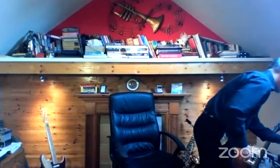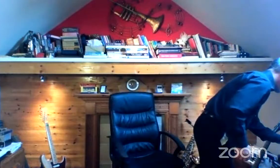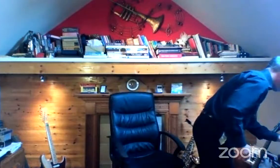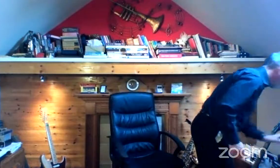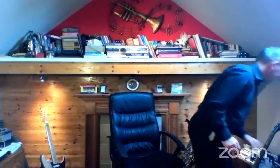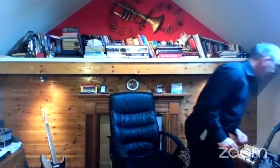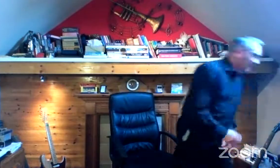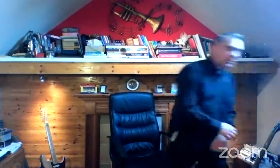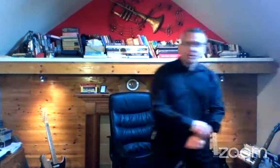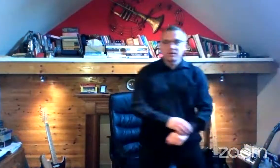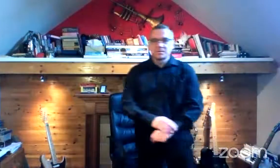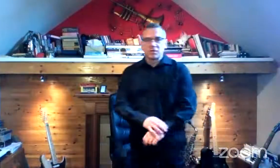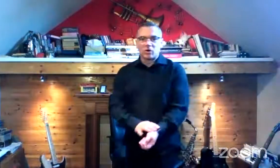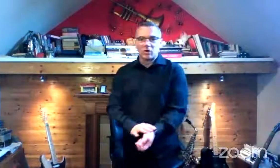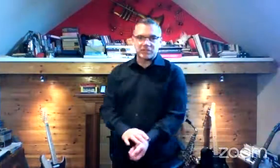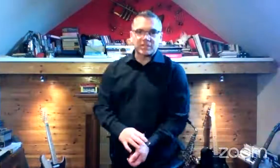quickly. We'll get up to the chorus.